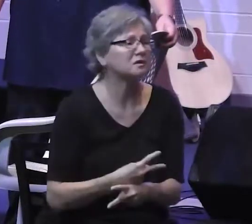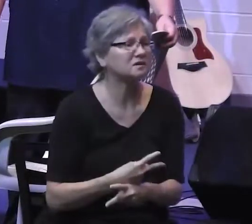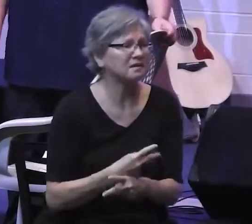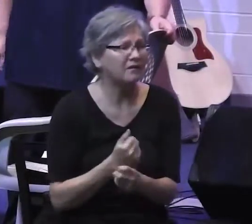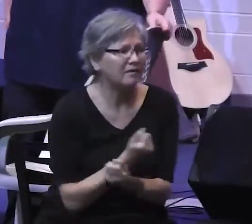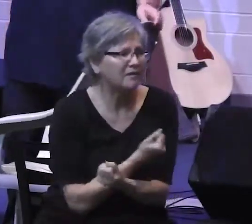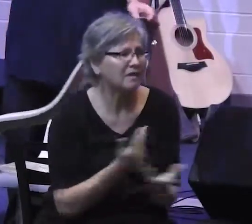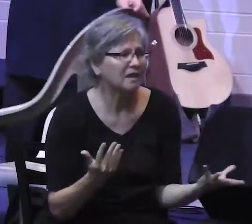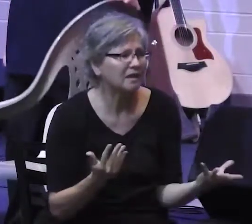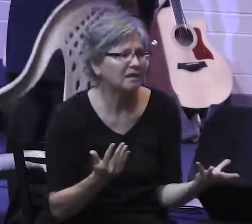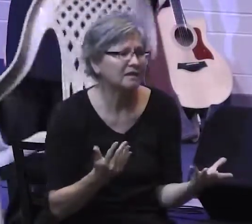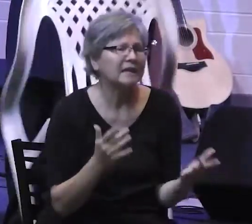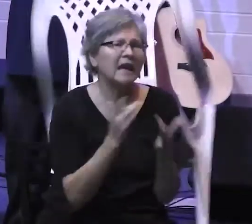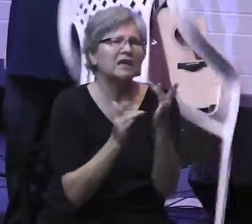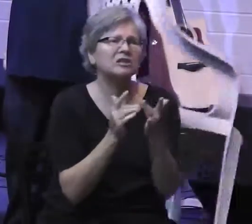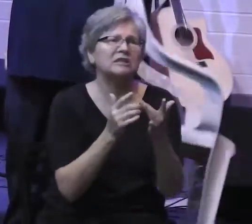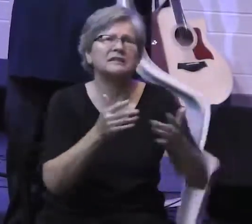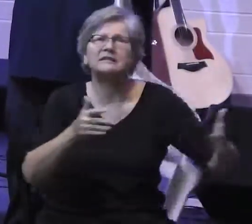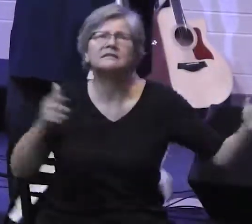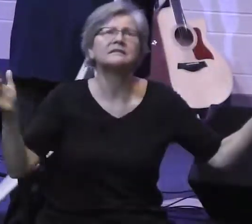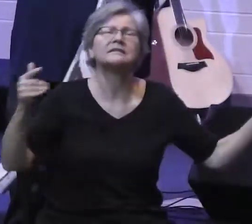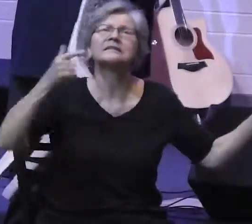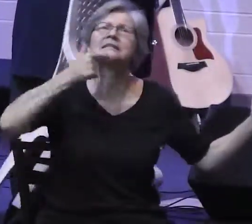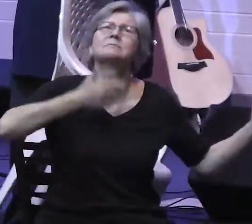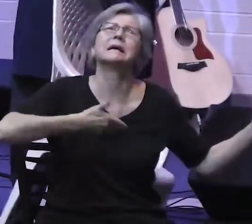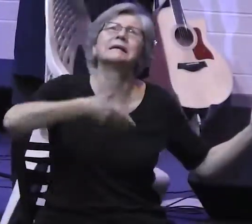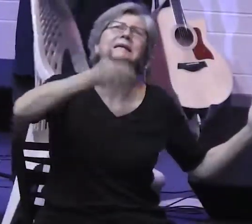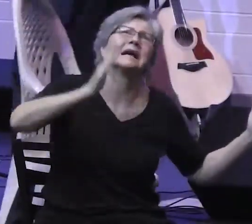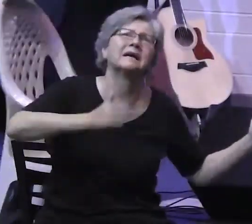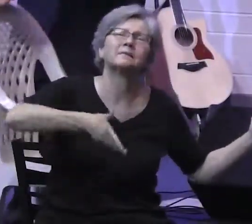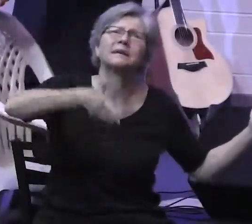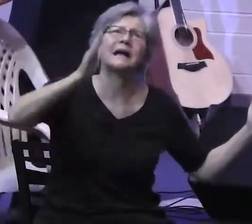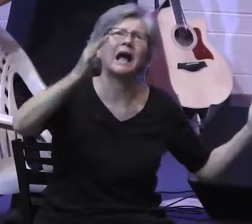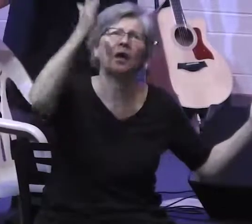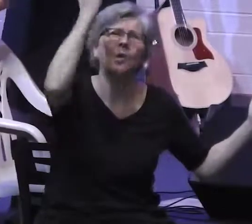he says, my God, why have you forsaken me?